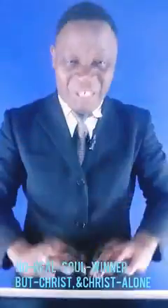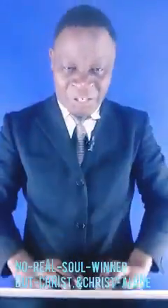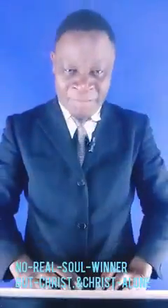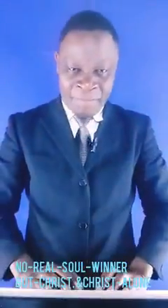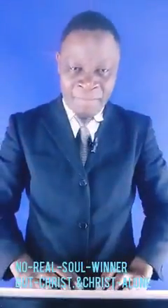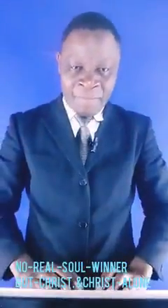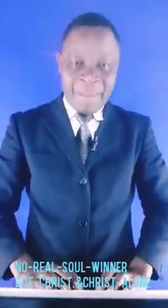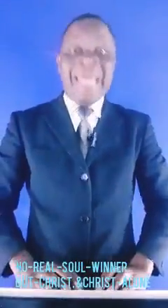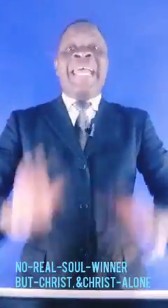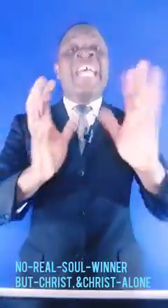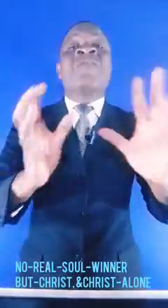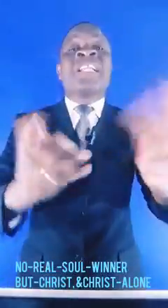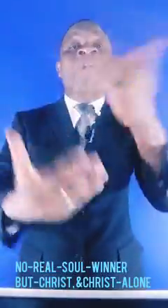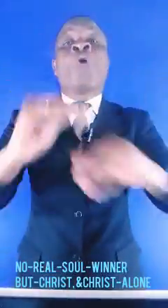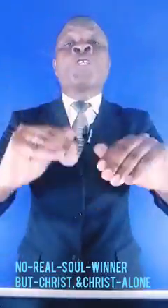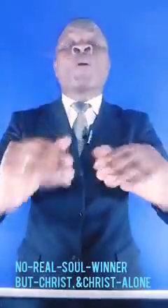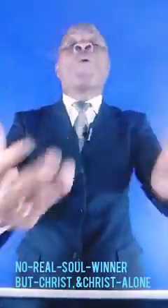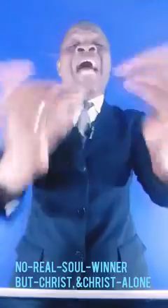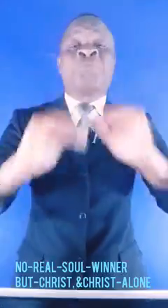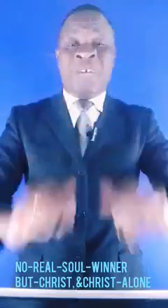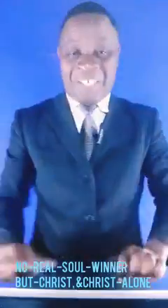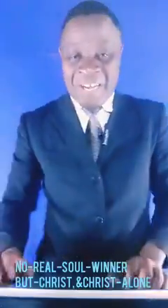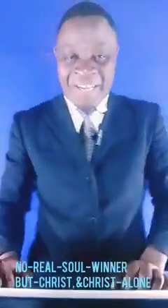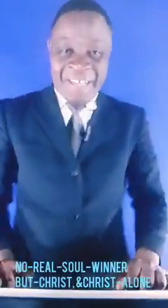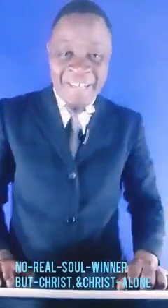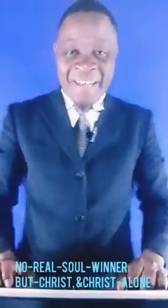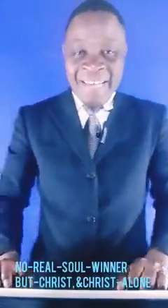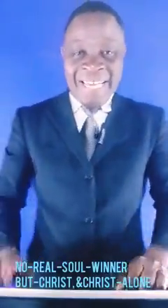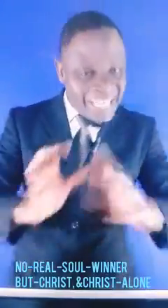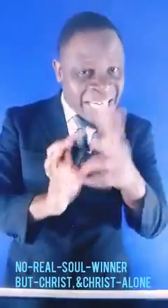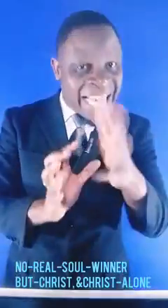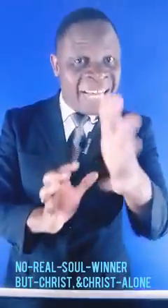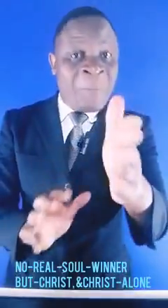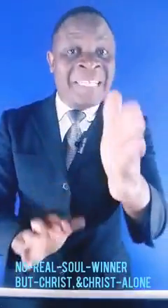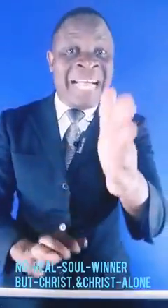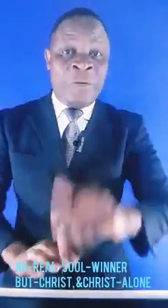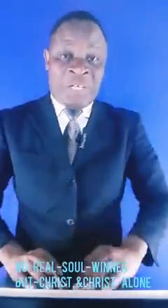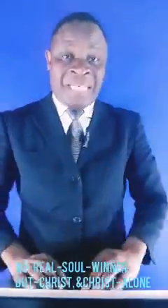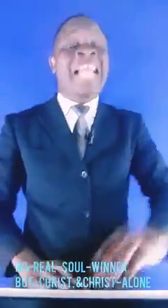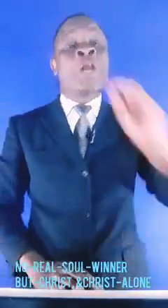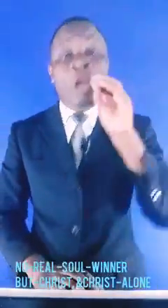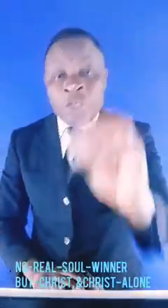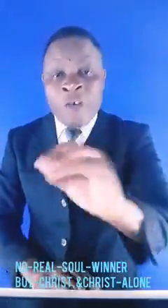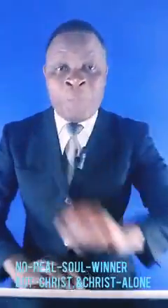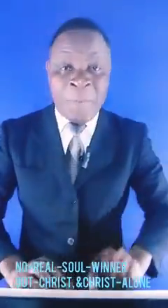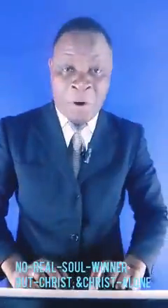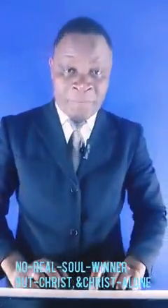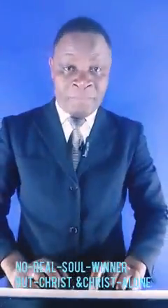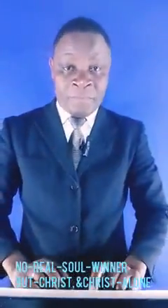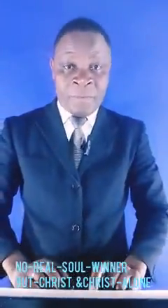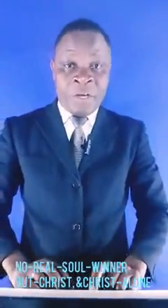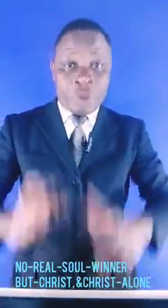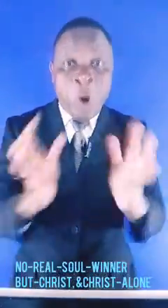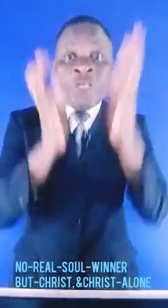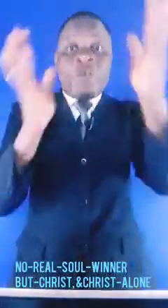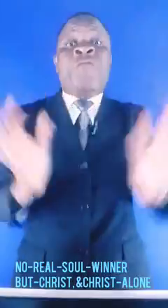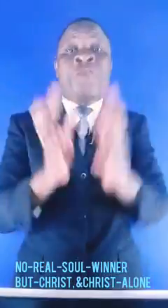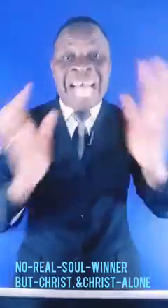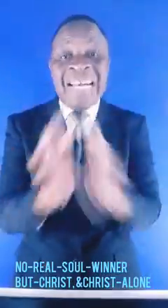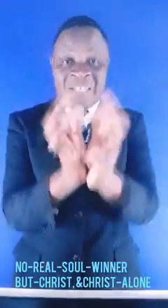salvation. Even the gospel we are preaching, it is a little bit diluted. A lot of people don't fully